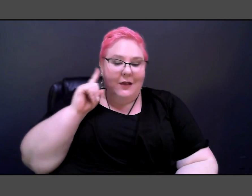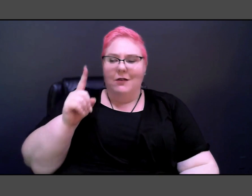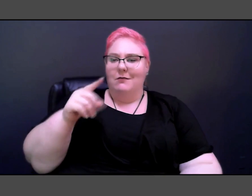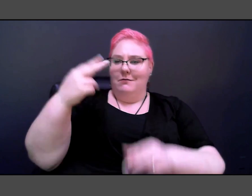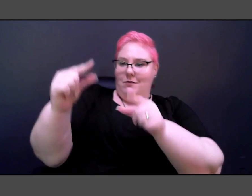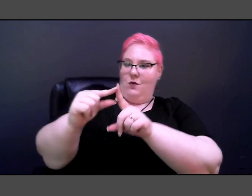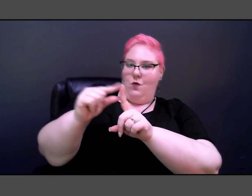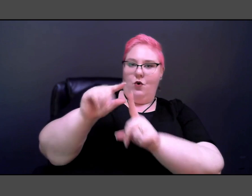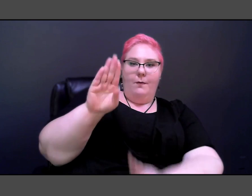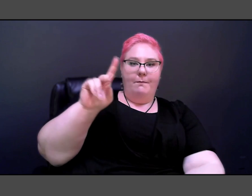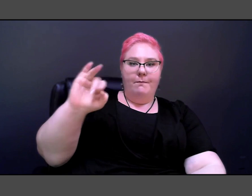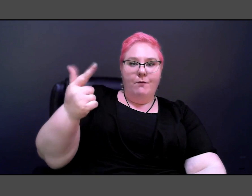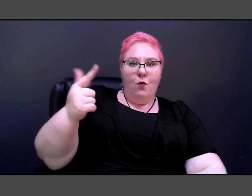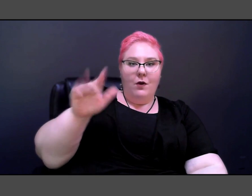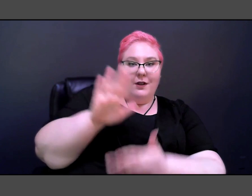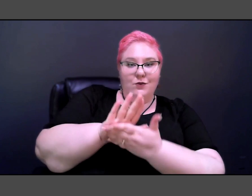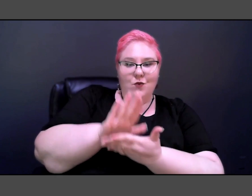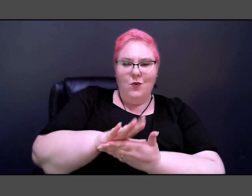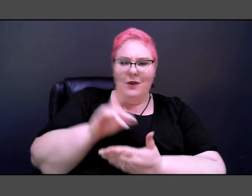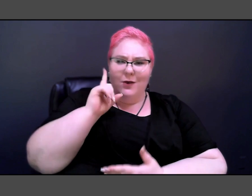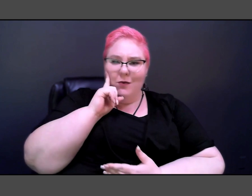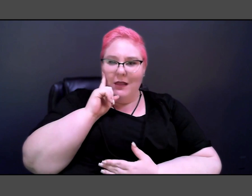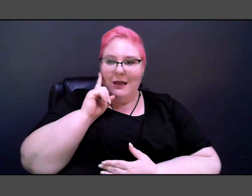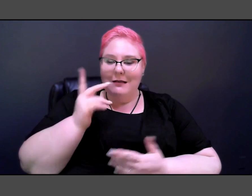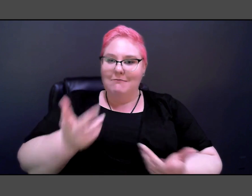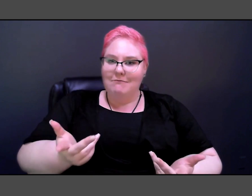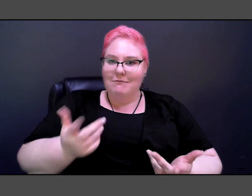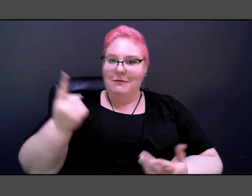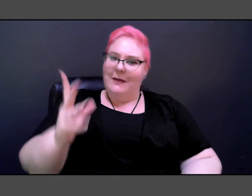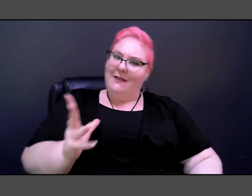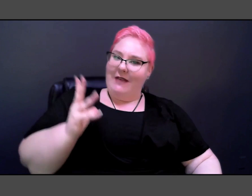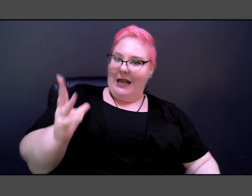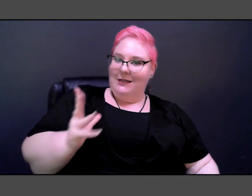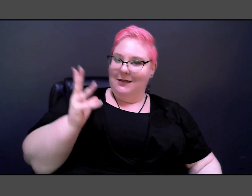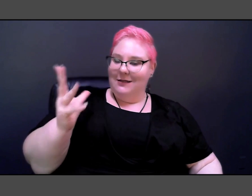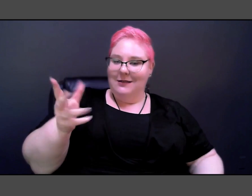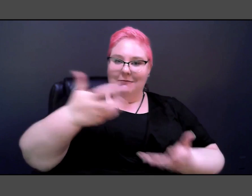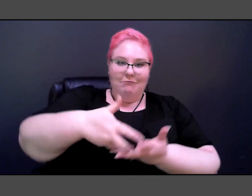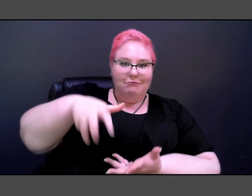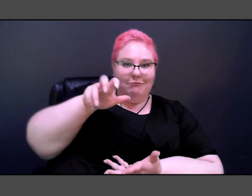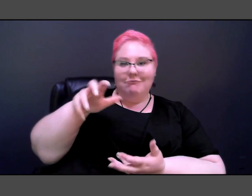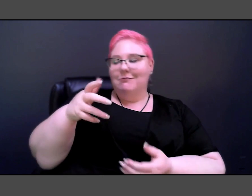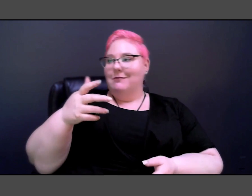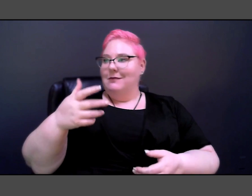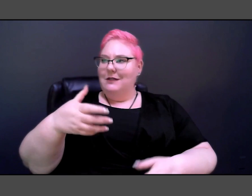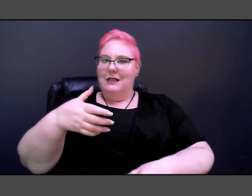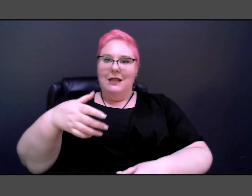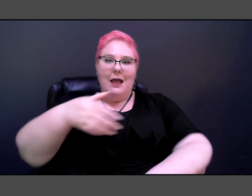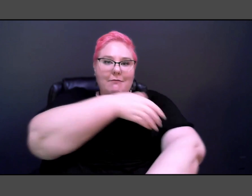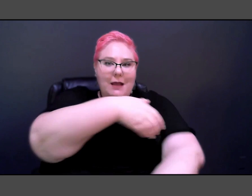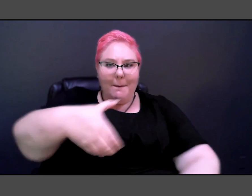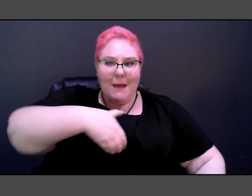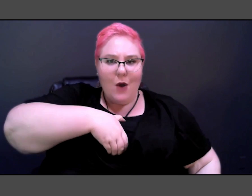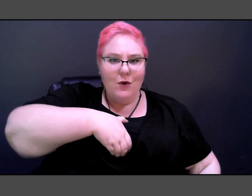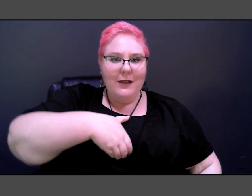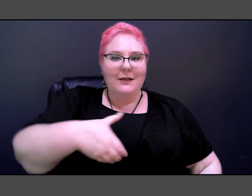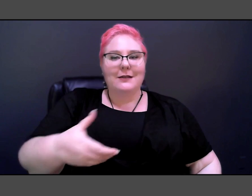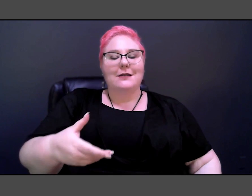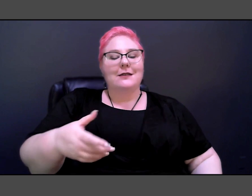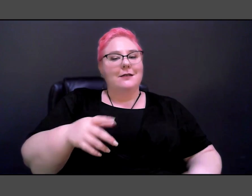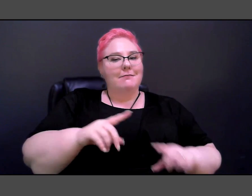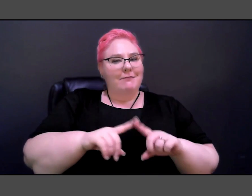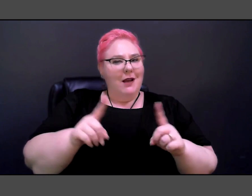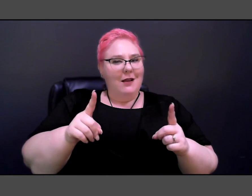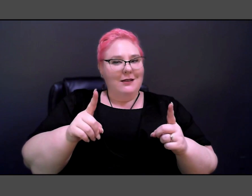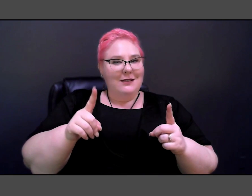think something fancy, something empowering, right? But assimilation is